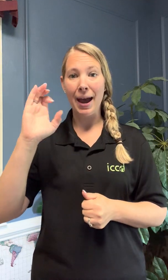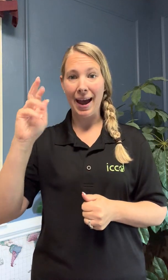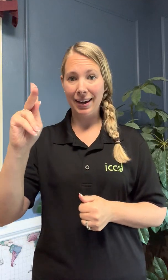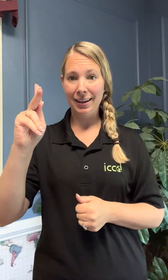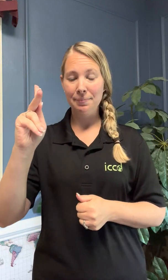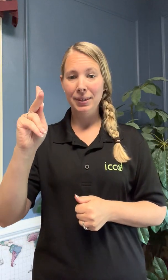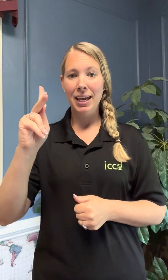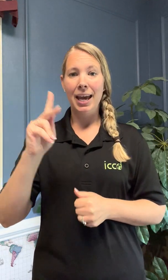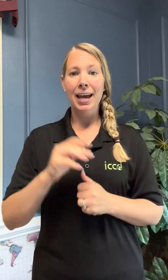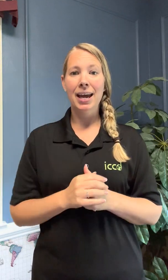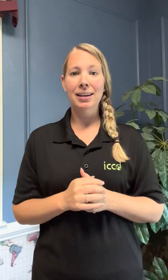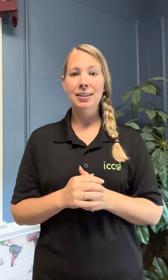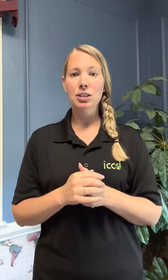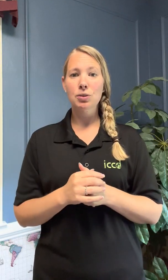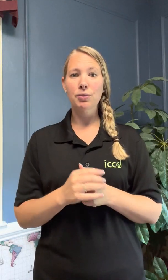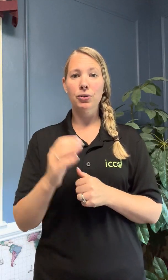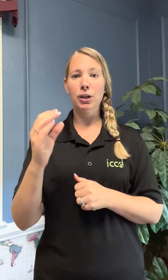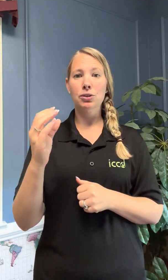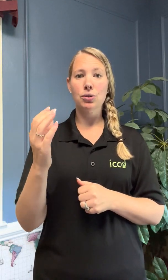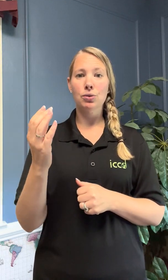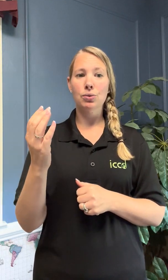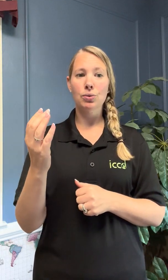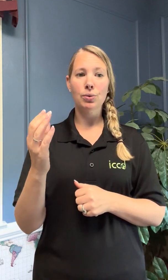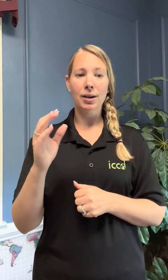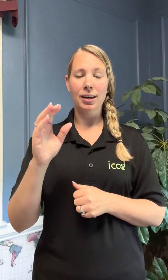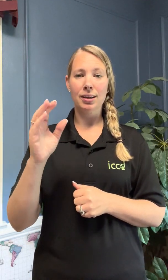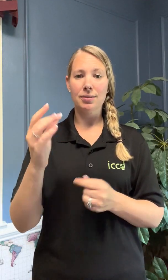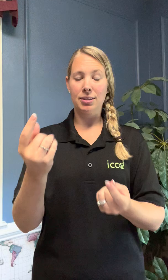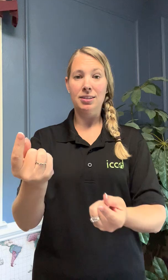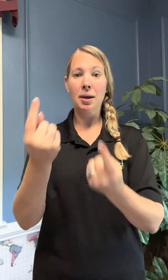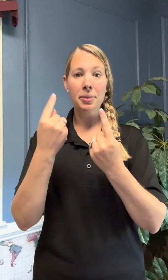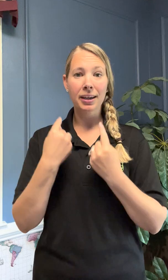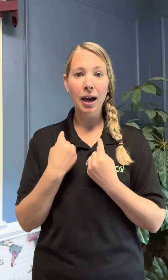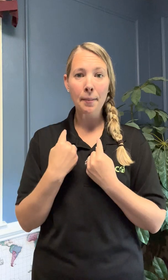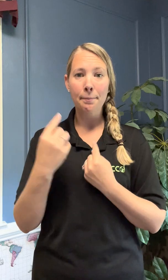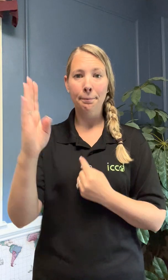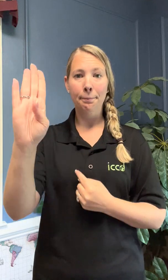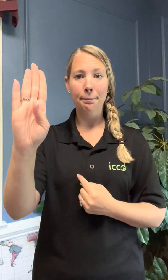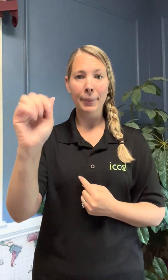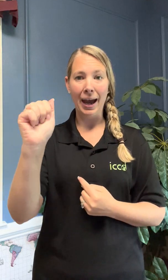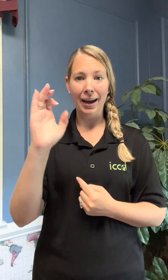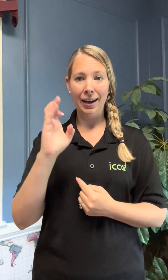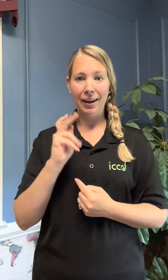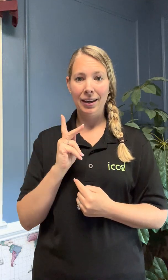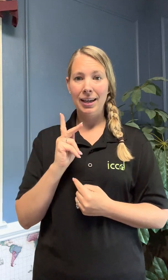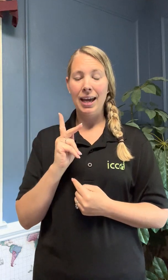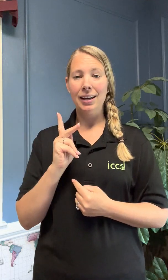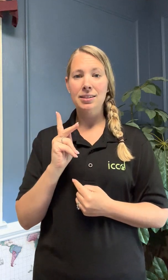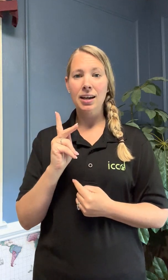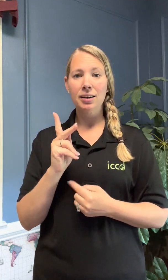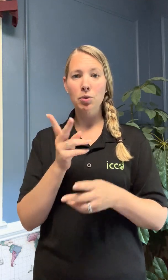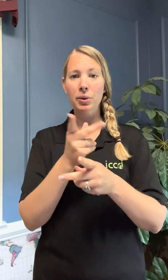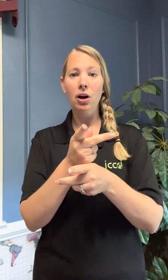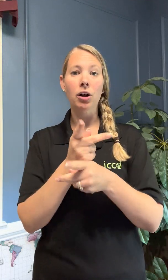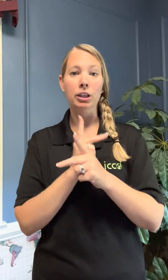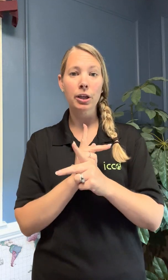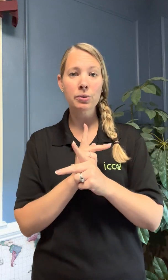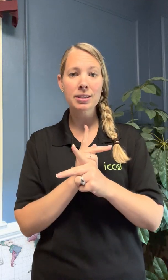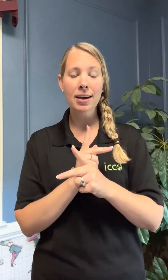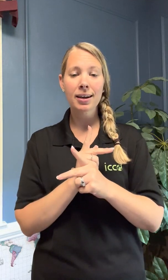back. And this is referring to did something come back? And it's kind of what we call a loan sign,